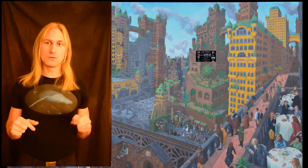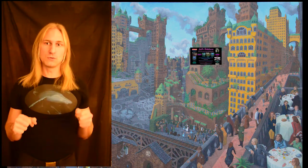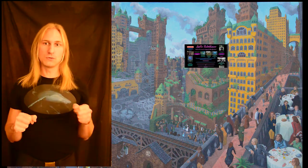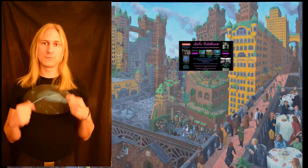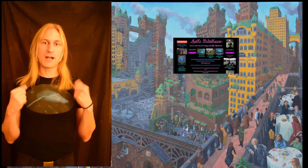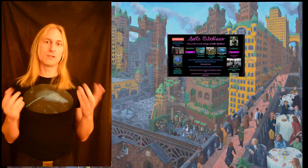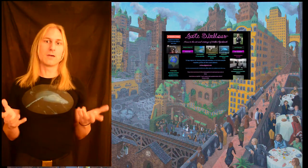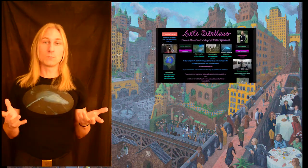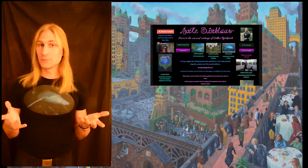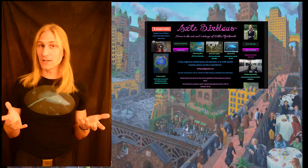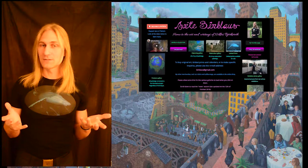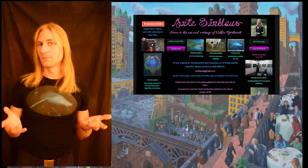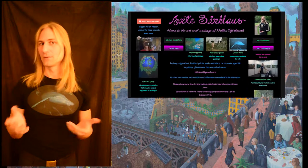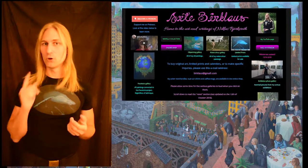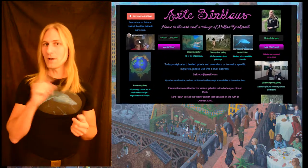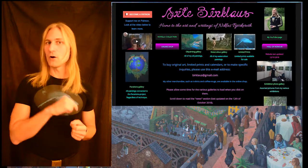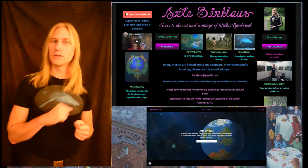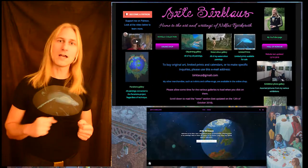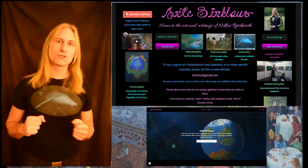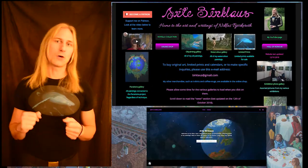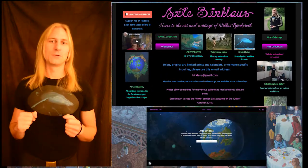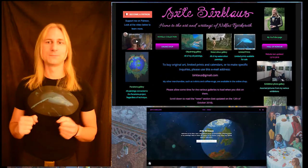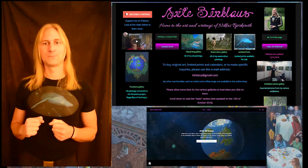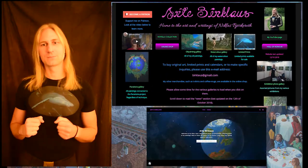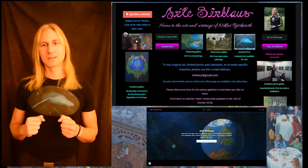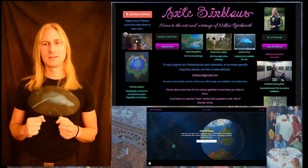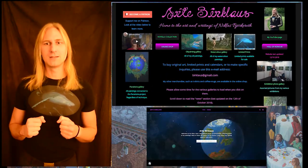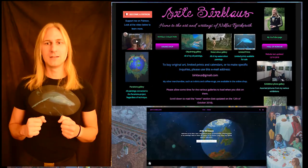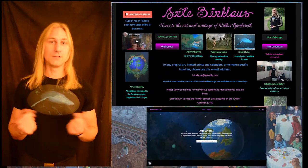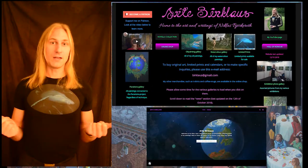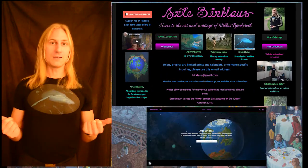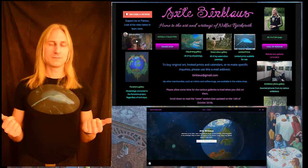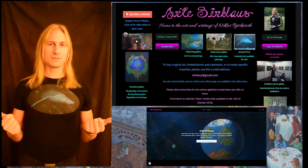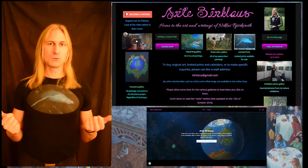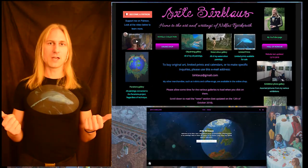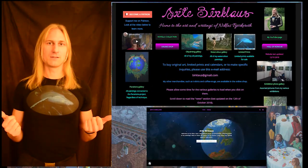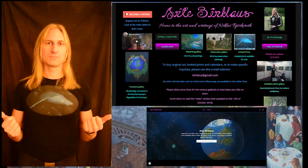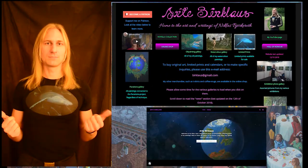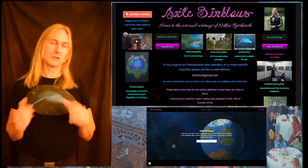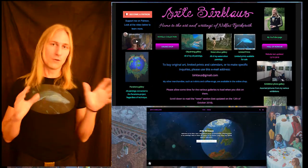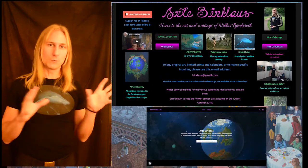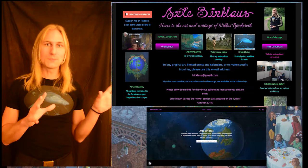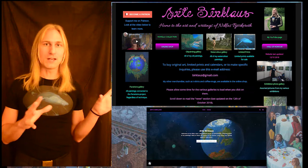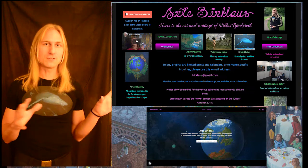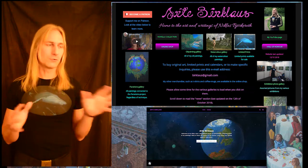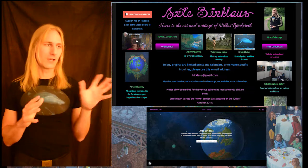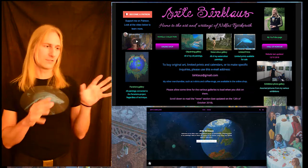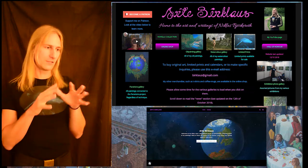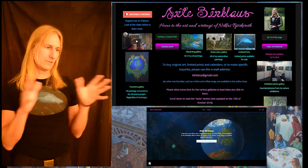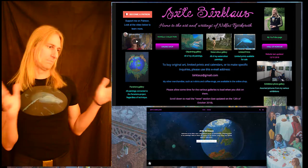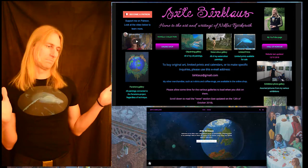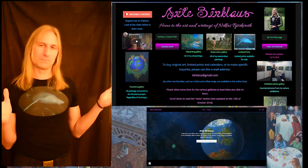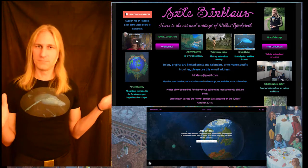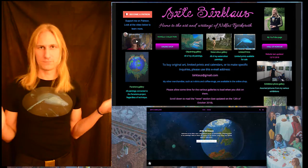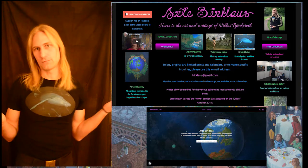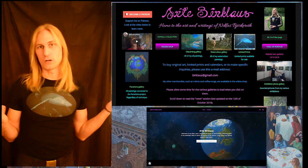below to either my website or my online shop. There you can, well, on the website you can